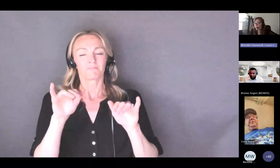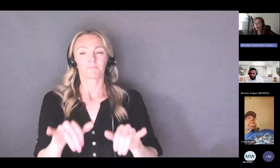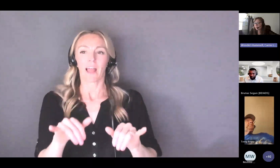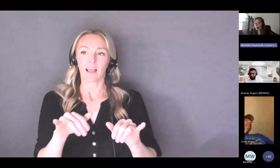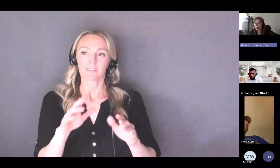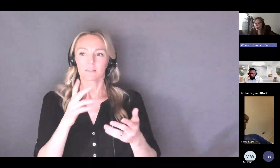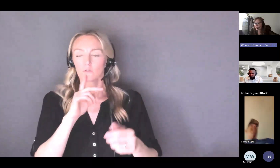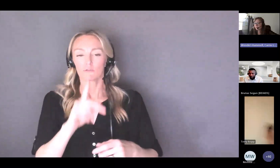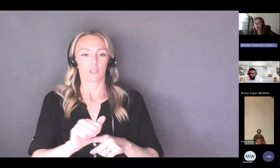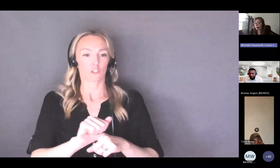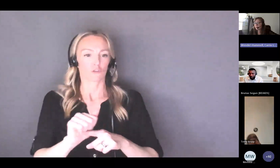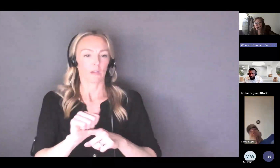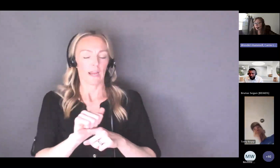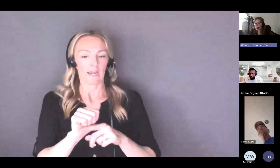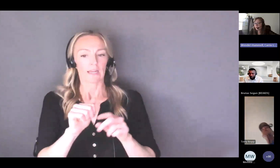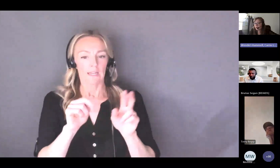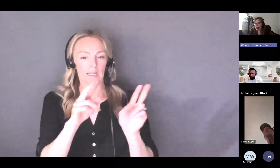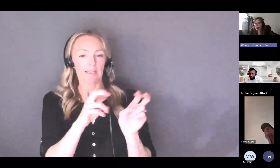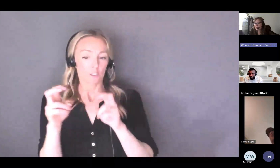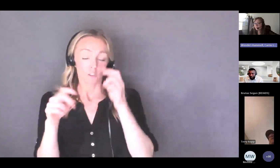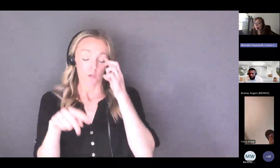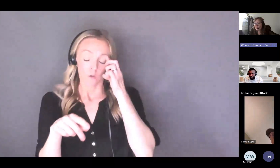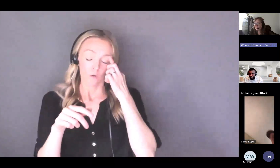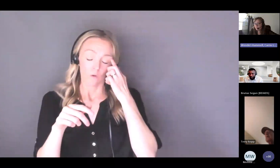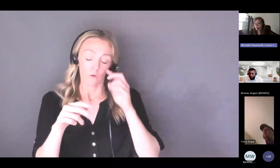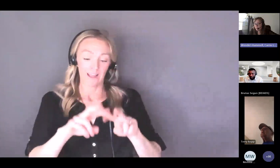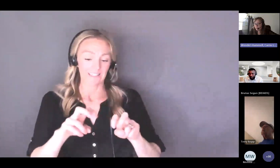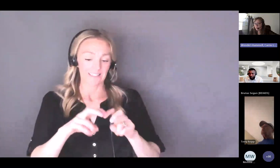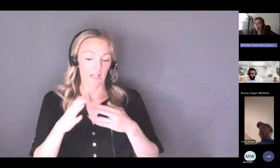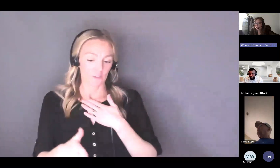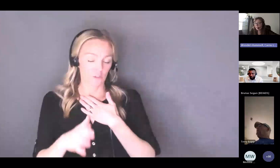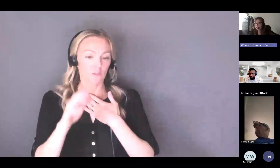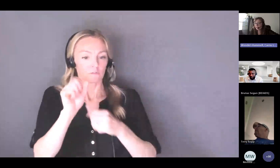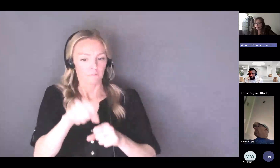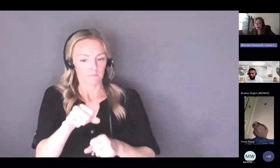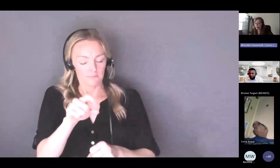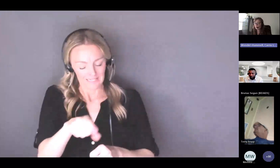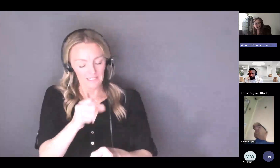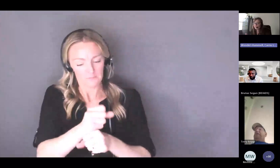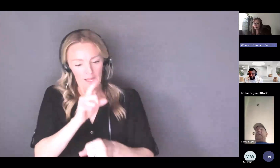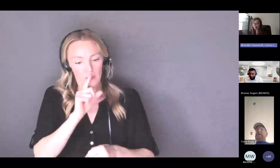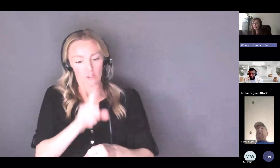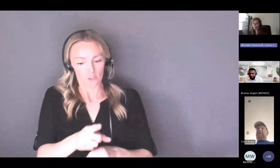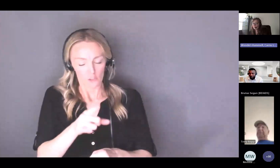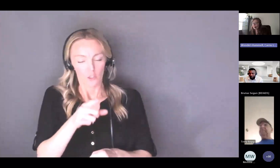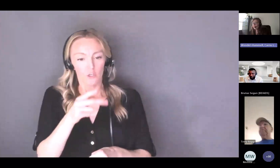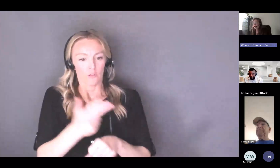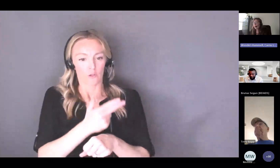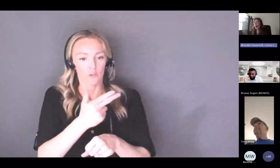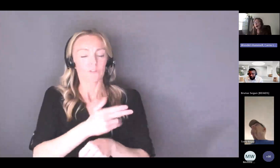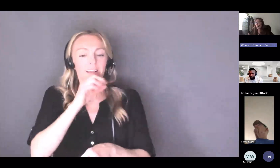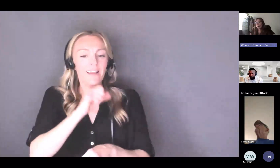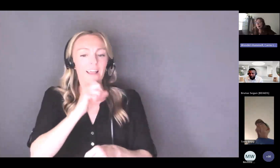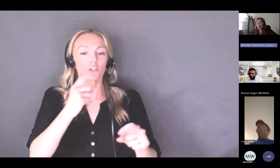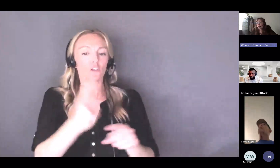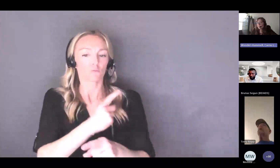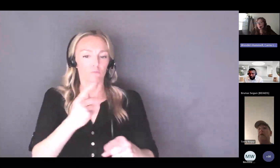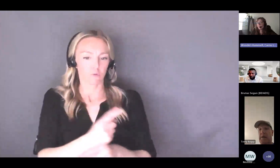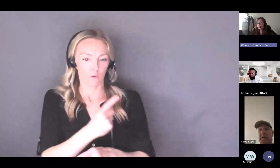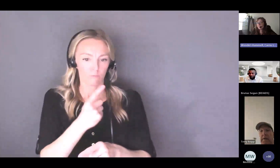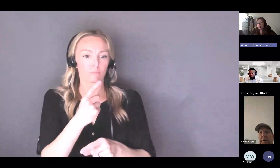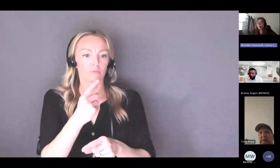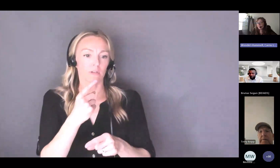and making sure that the assessors really look at our training manual and the age-appropriate guidelines. We